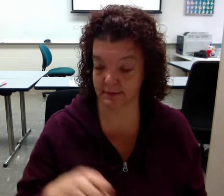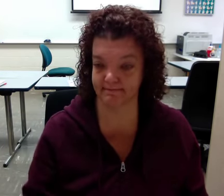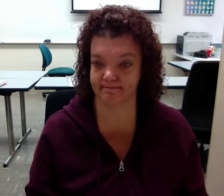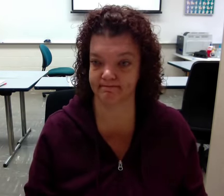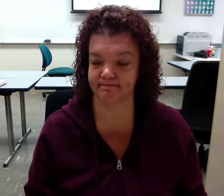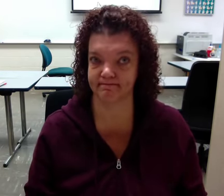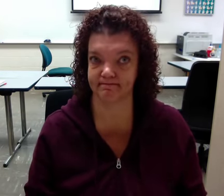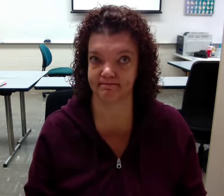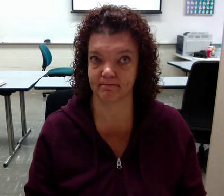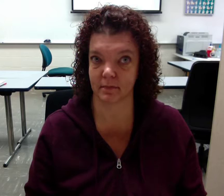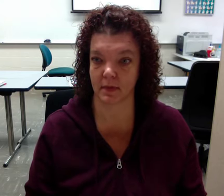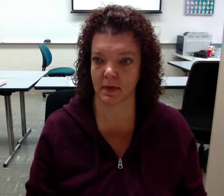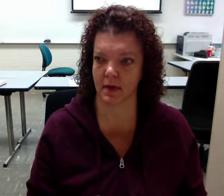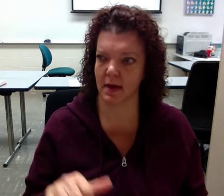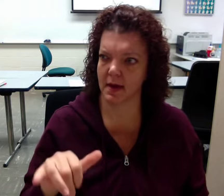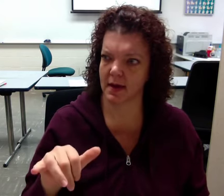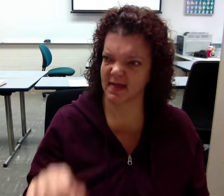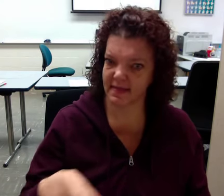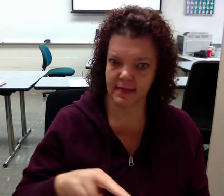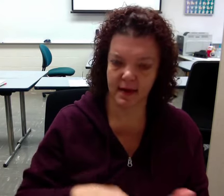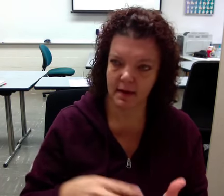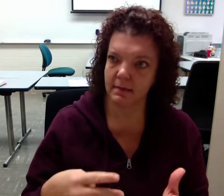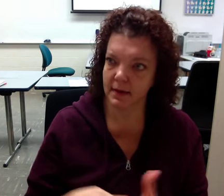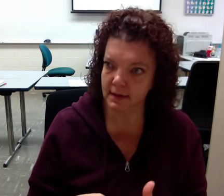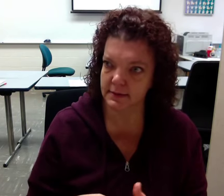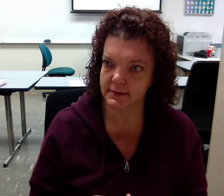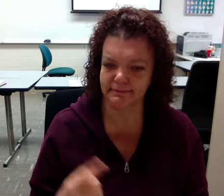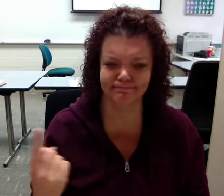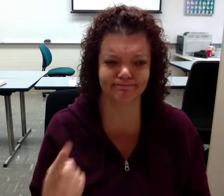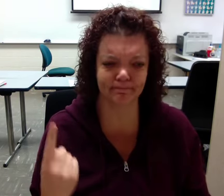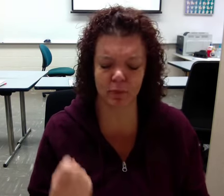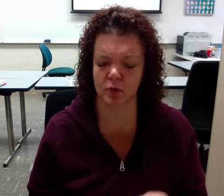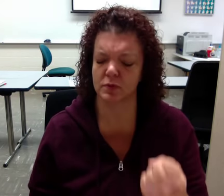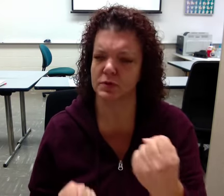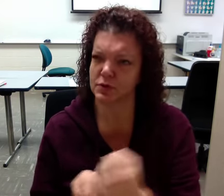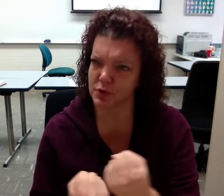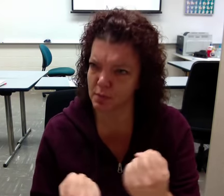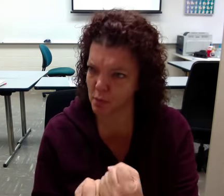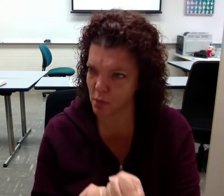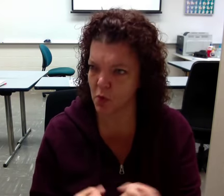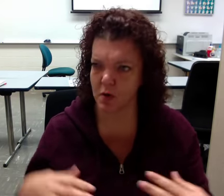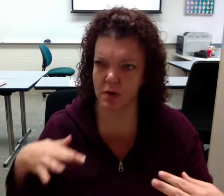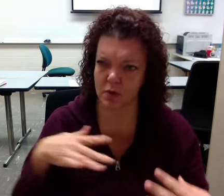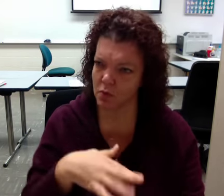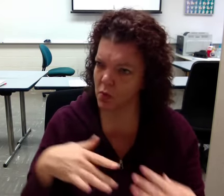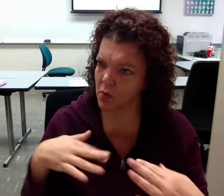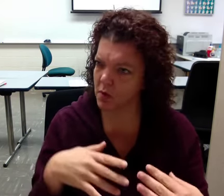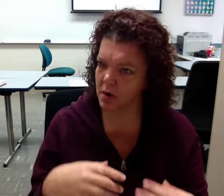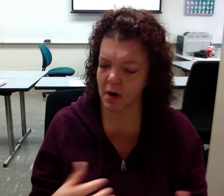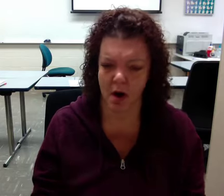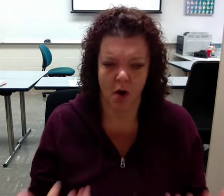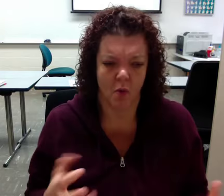And a patriot was someone who supported the war. They wanted to break away from Great Britain. So they